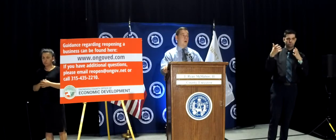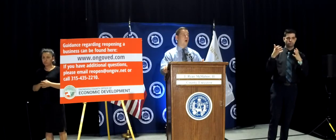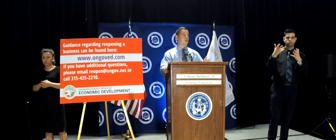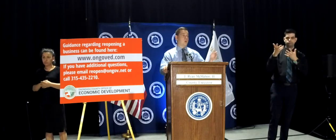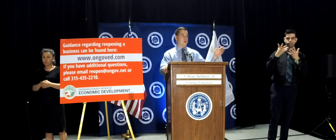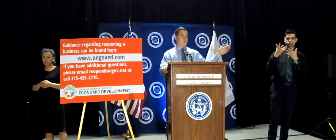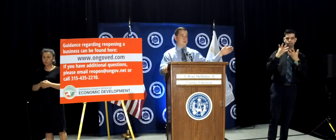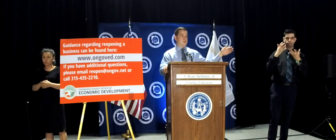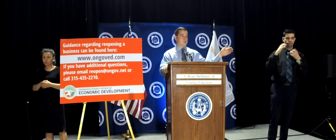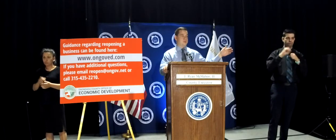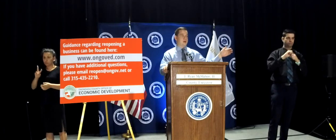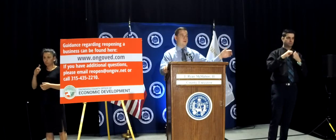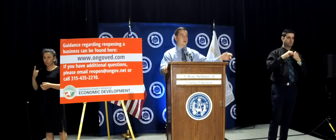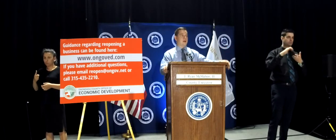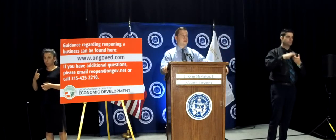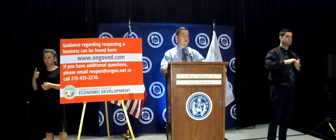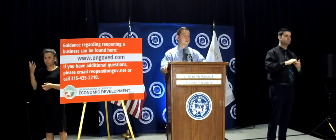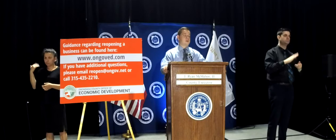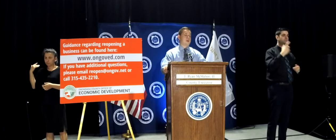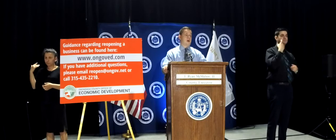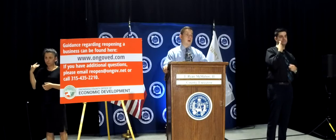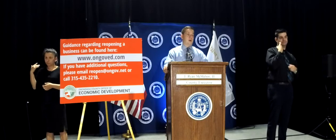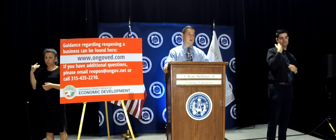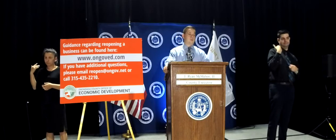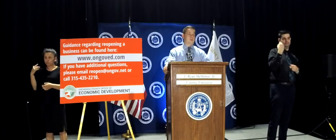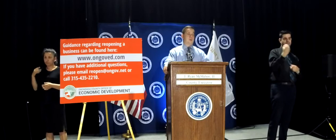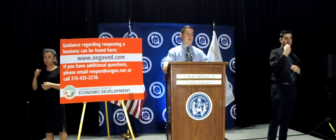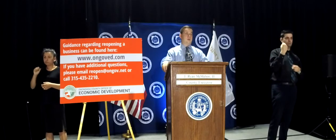actually went all the way into the town of Geddes.